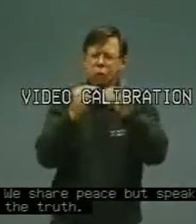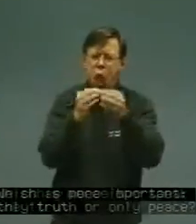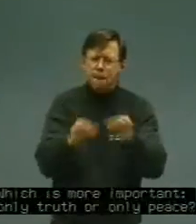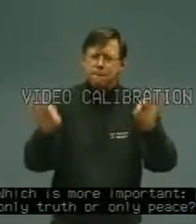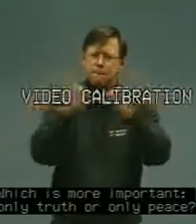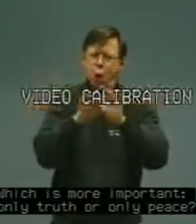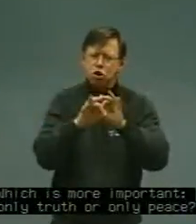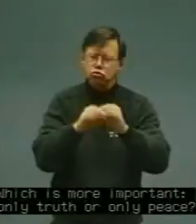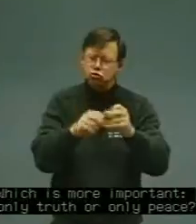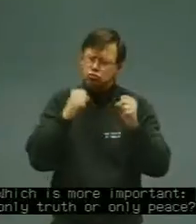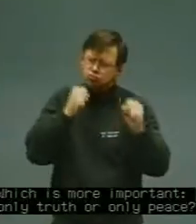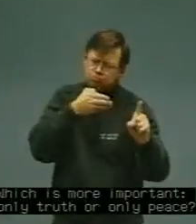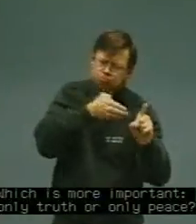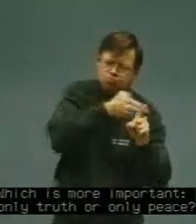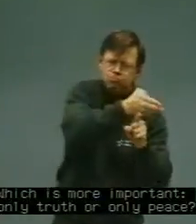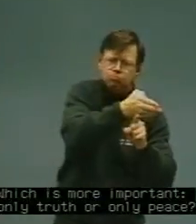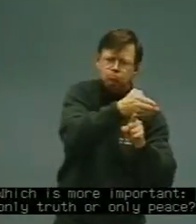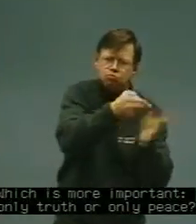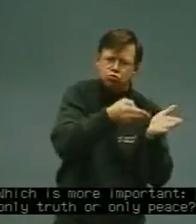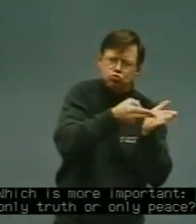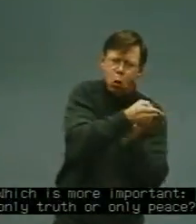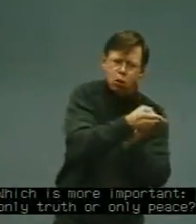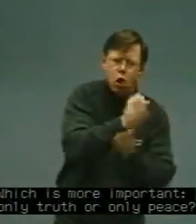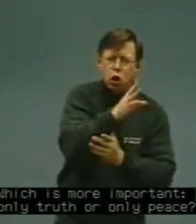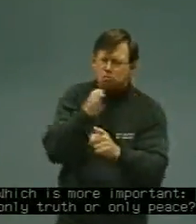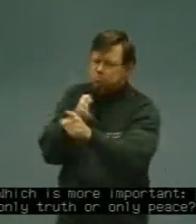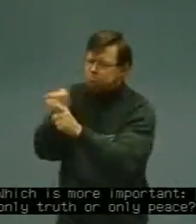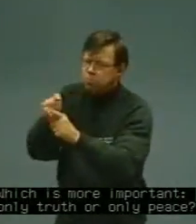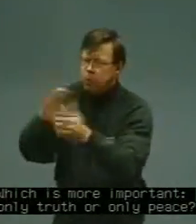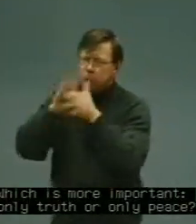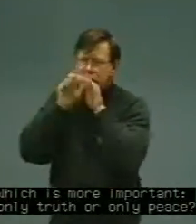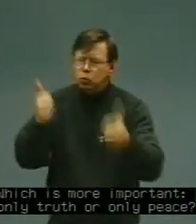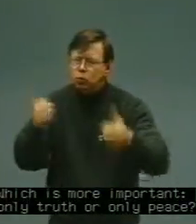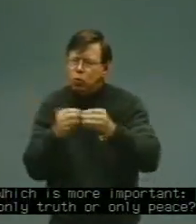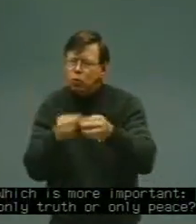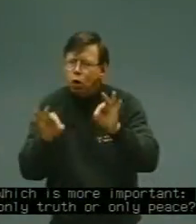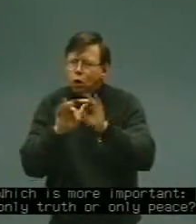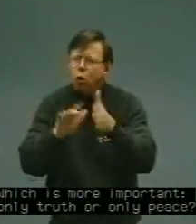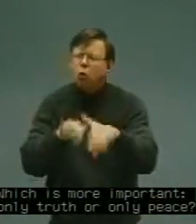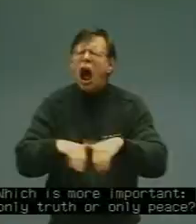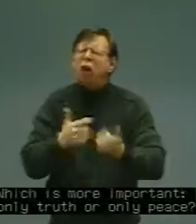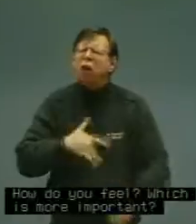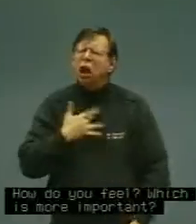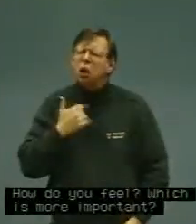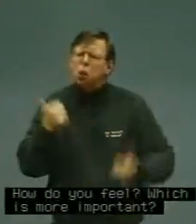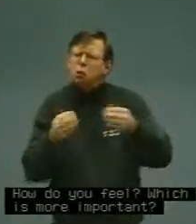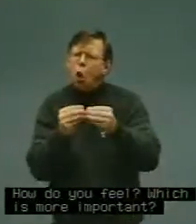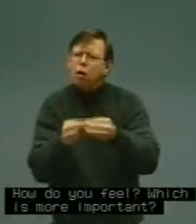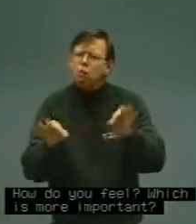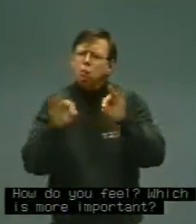share peace but speak the truth. Which is more important, only truth or only peace? How do